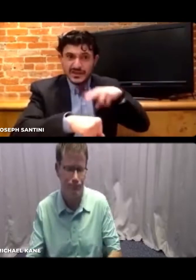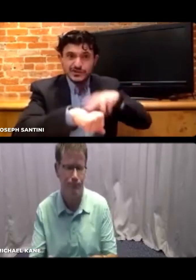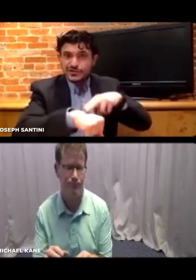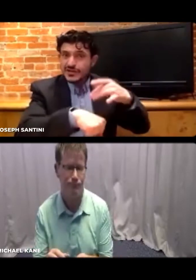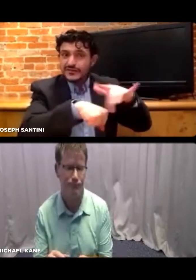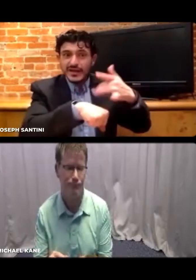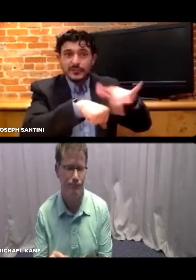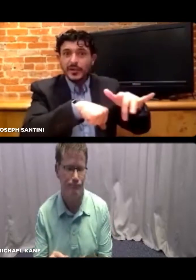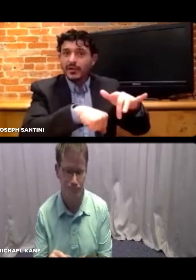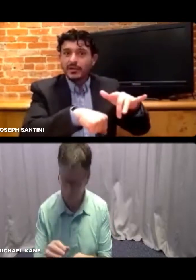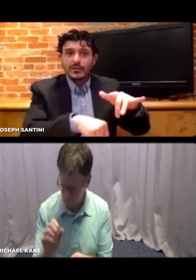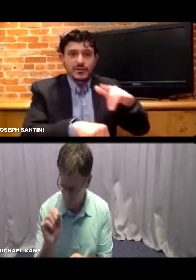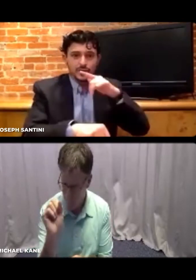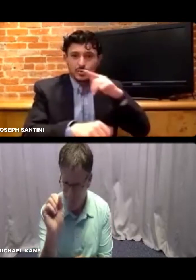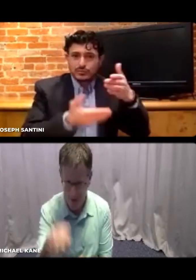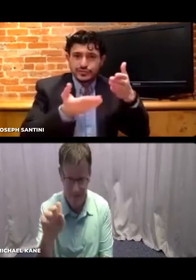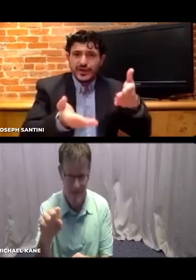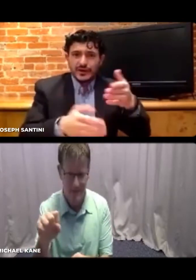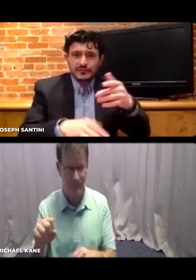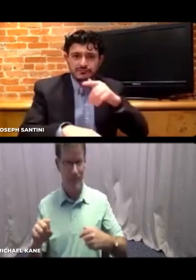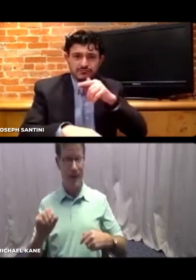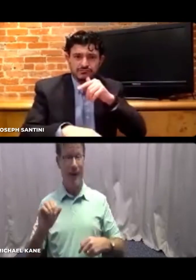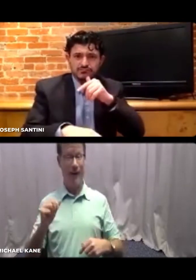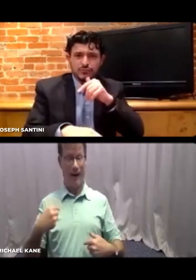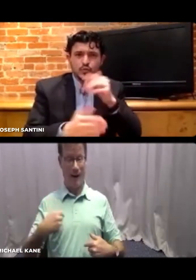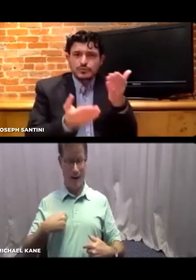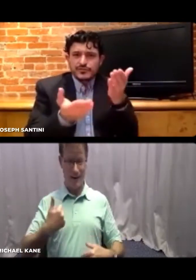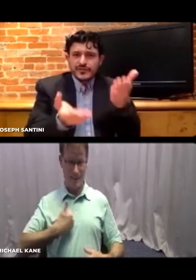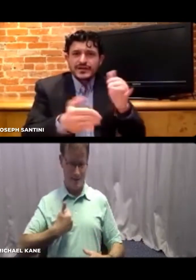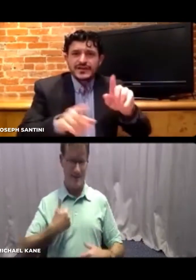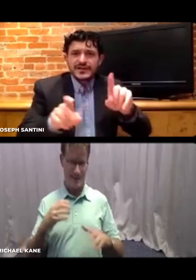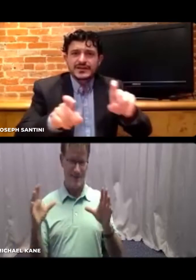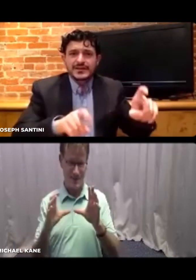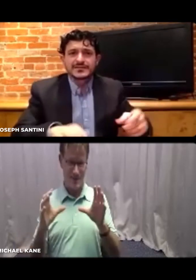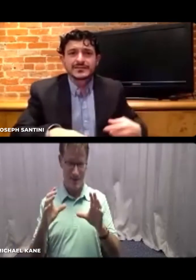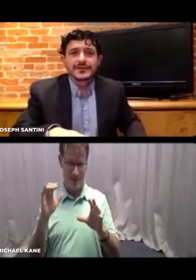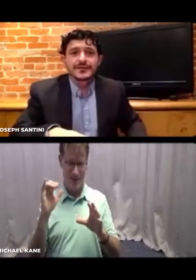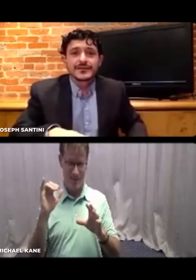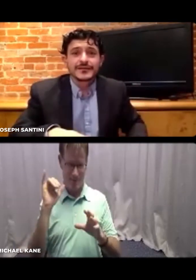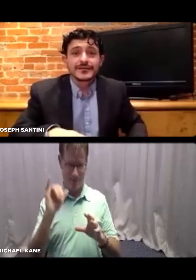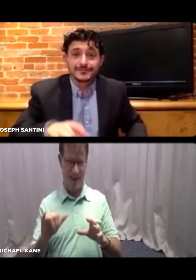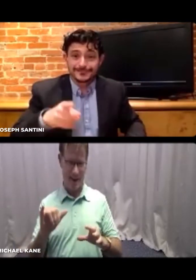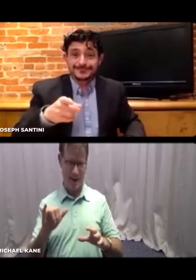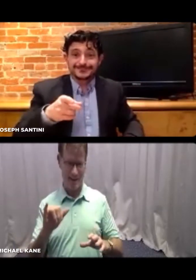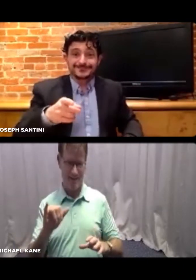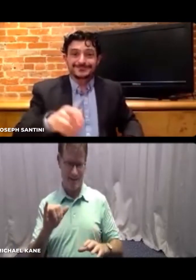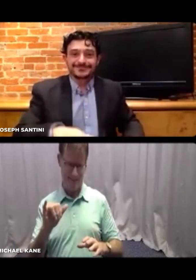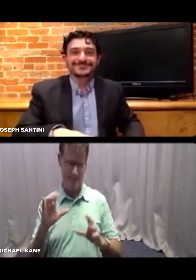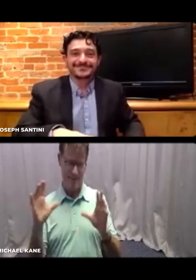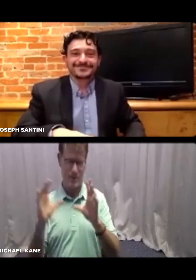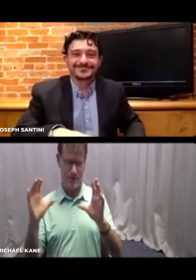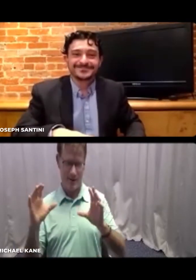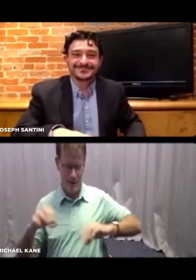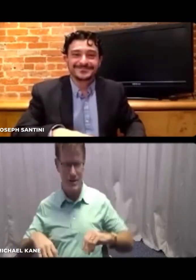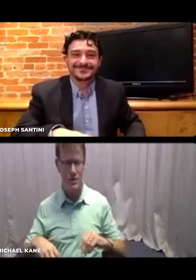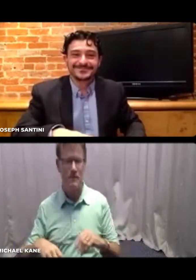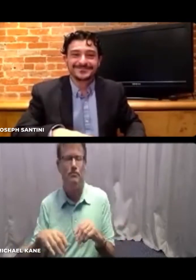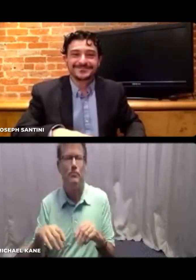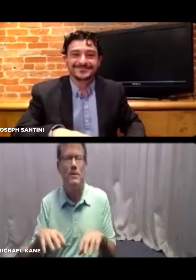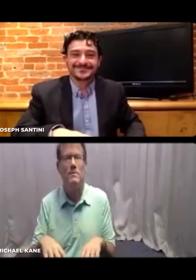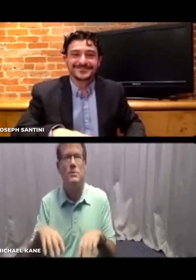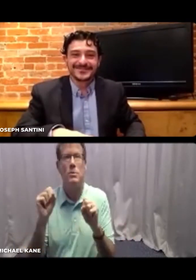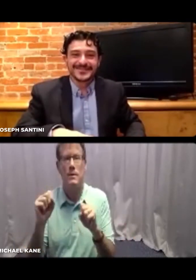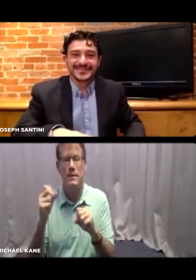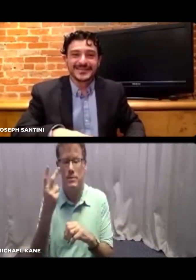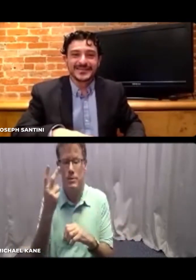nationally available or who provides that? I actually have that particular certification. I took it 2